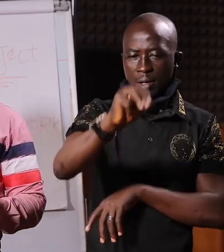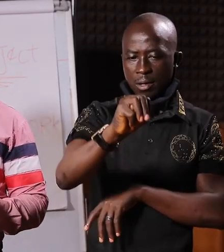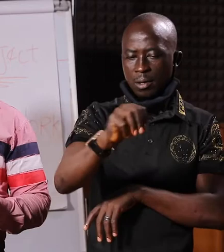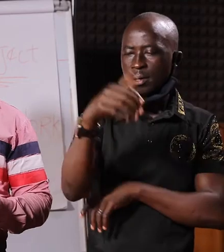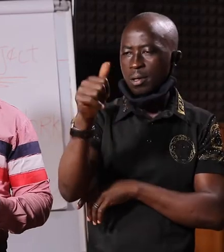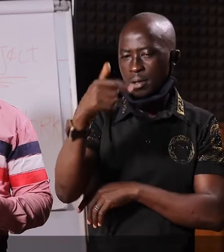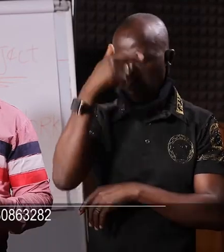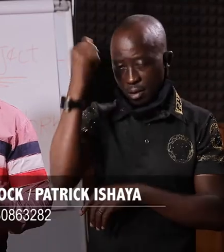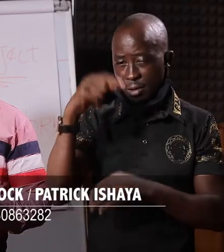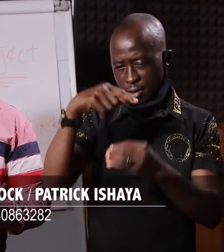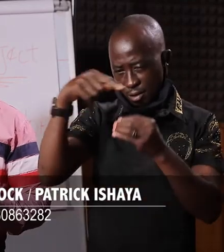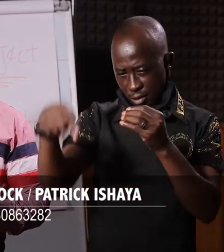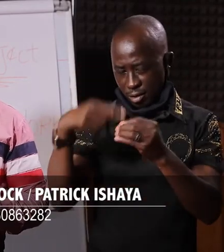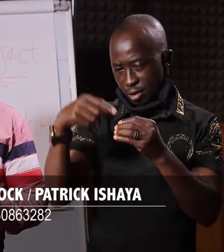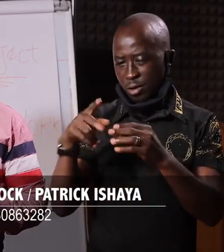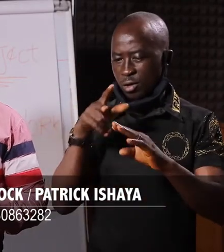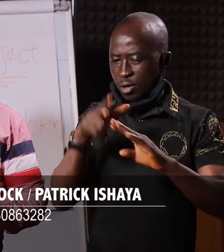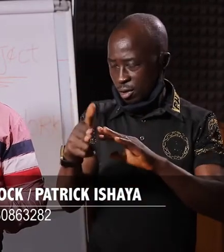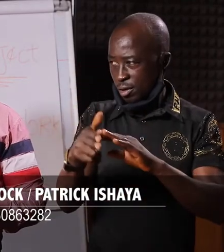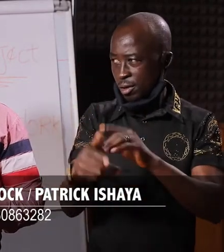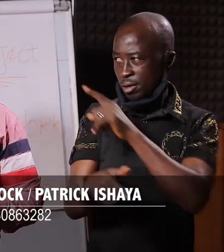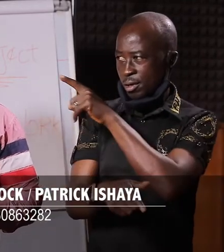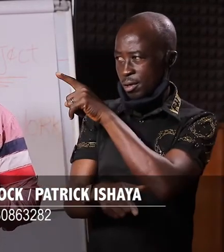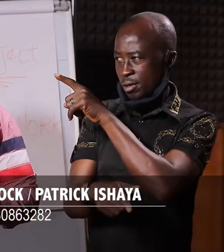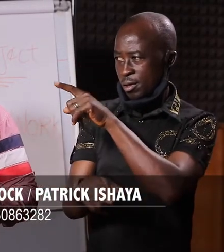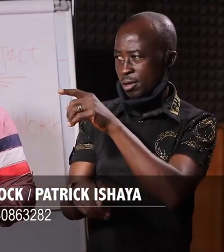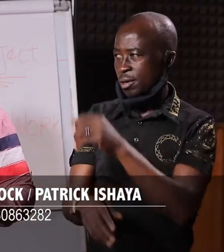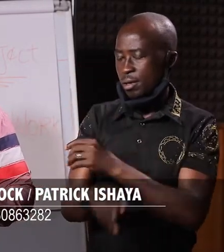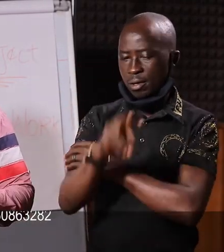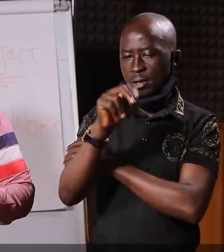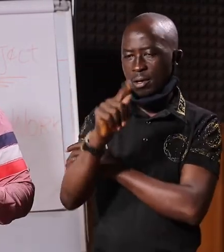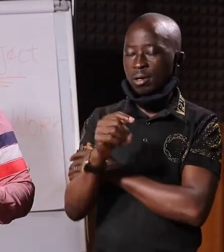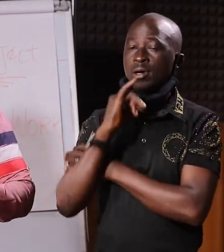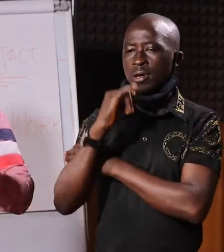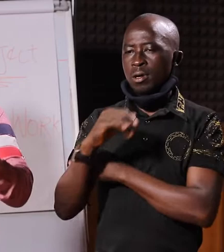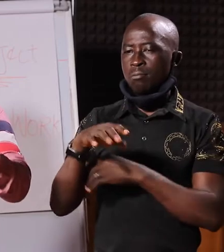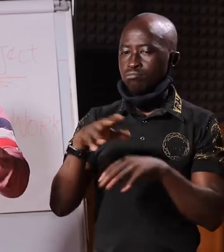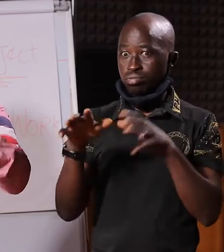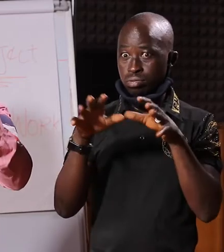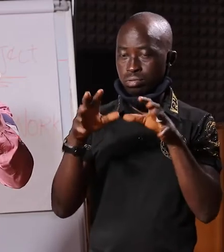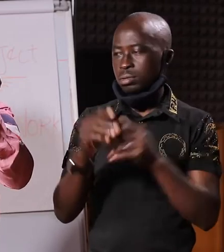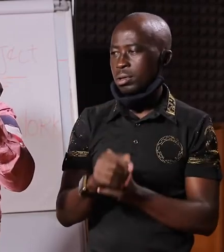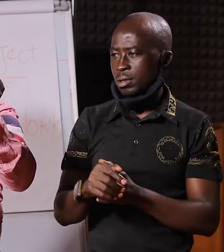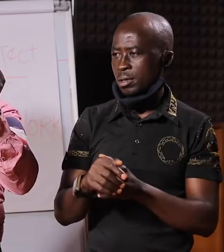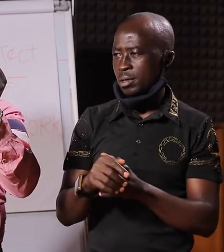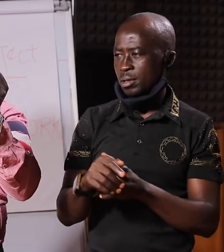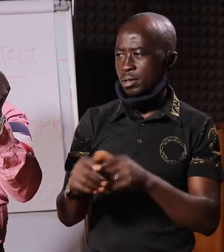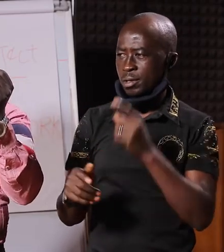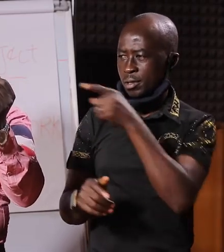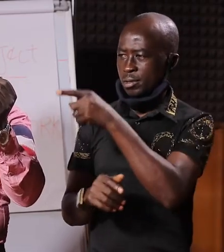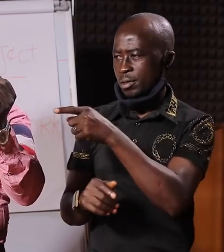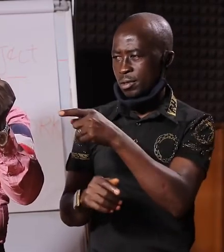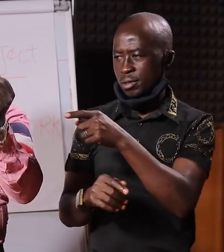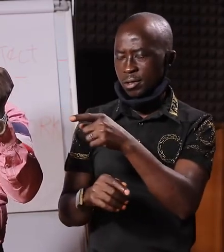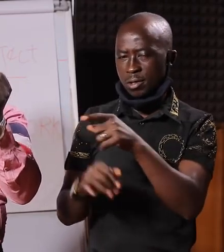the thread being cut on the knot is a rough thread, while the one I'm holding by